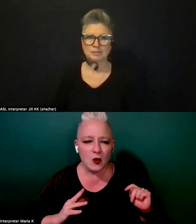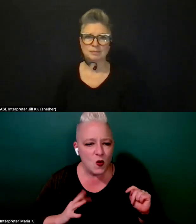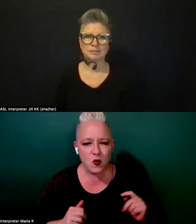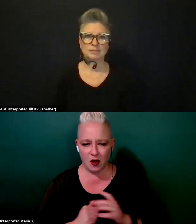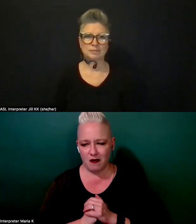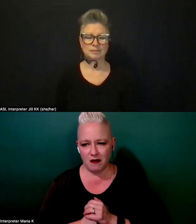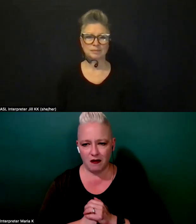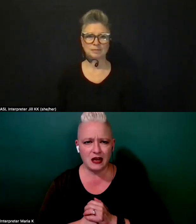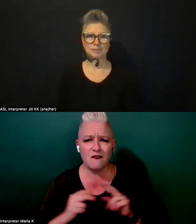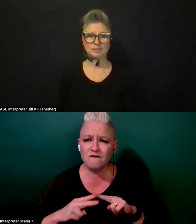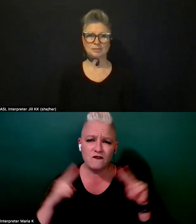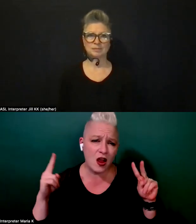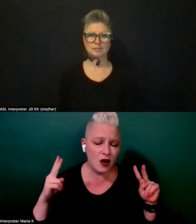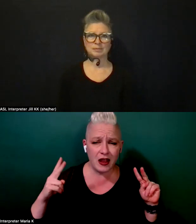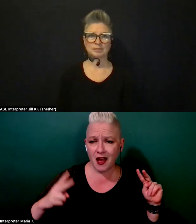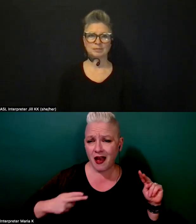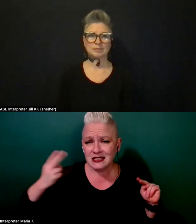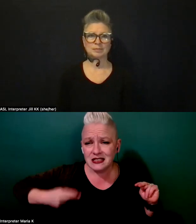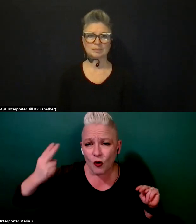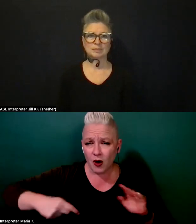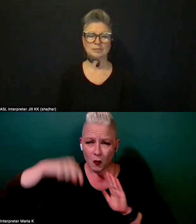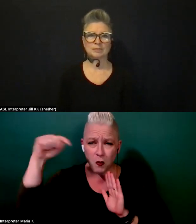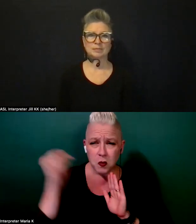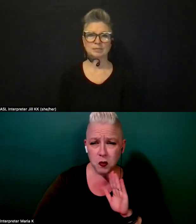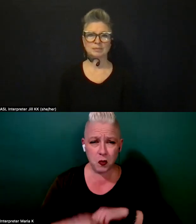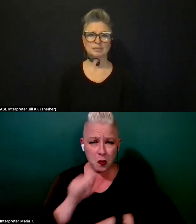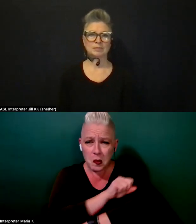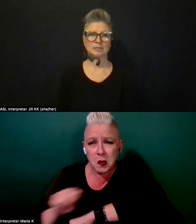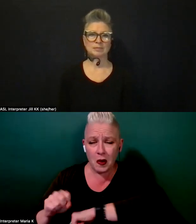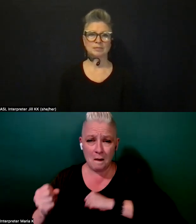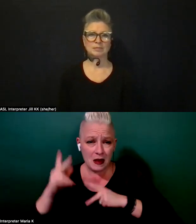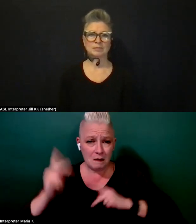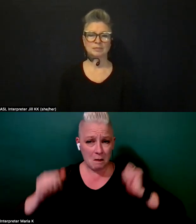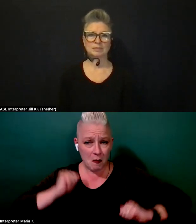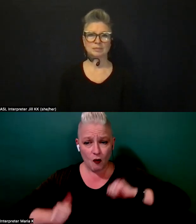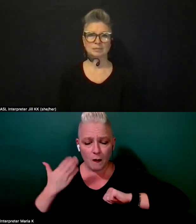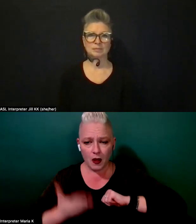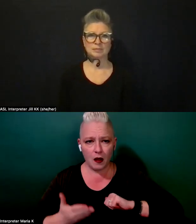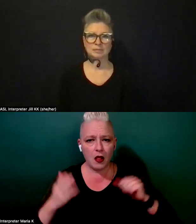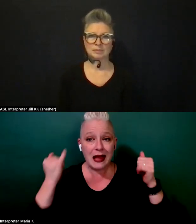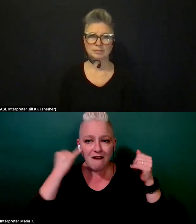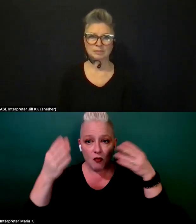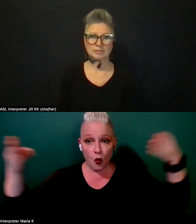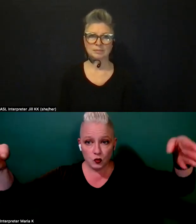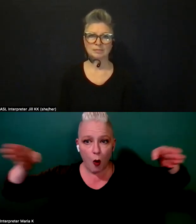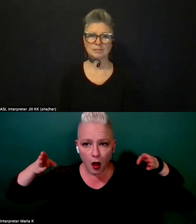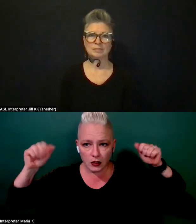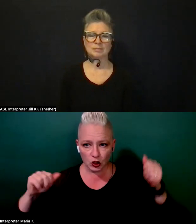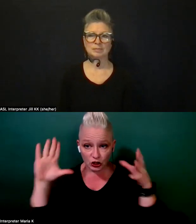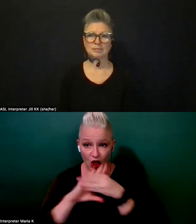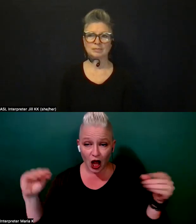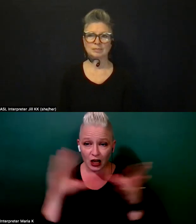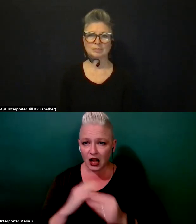it's such a historical stage where so many people have performed and had amazing, like if those walls could talk.